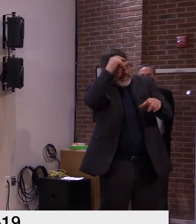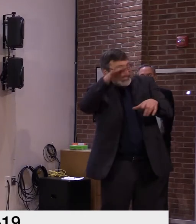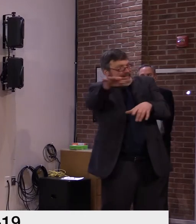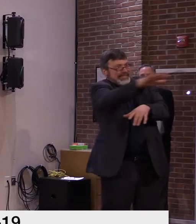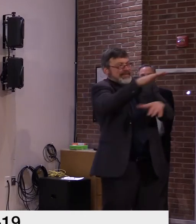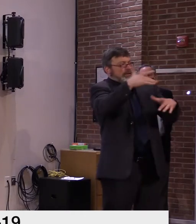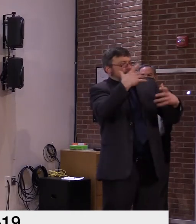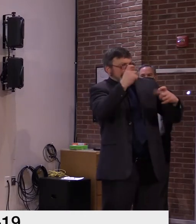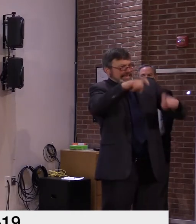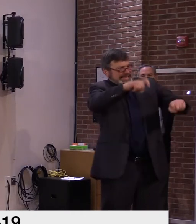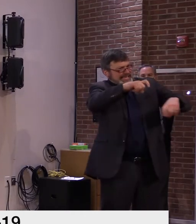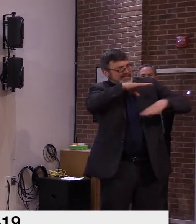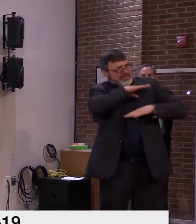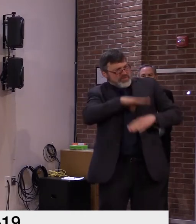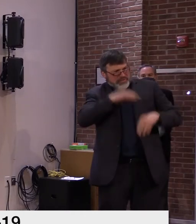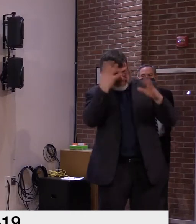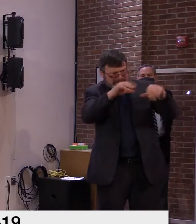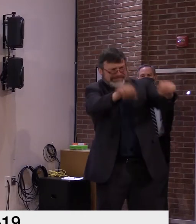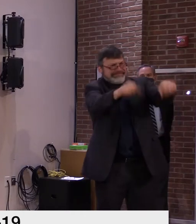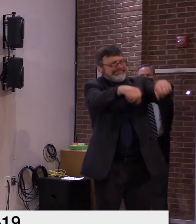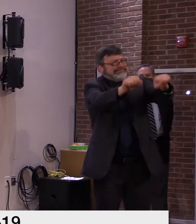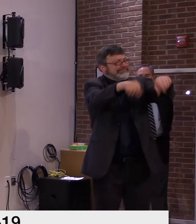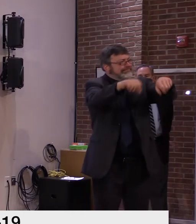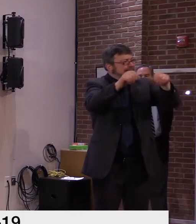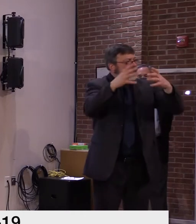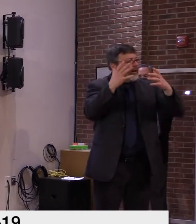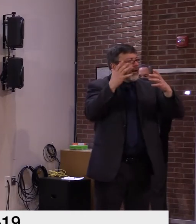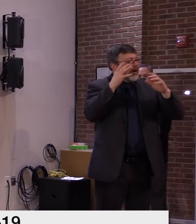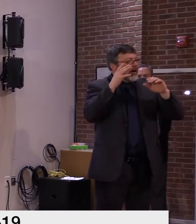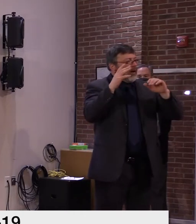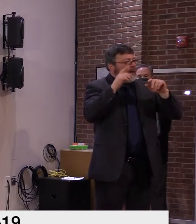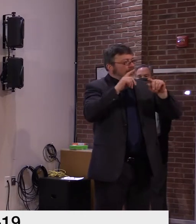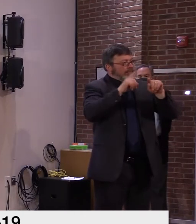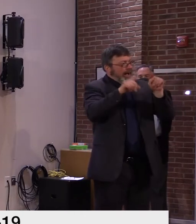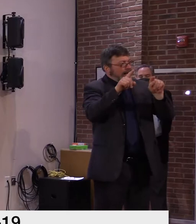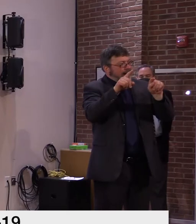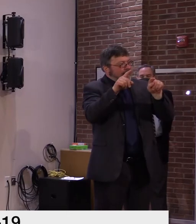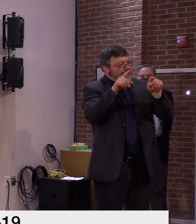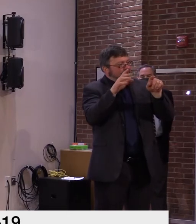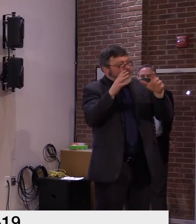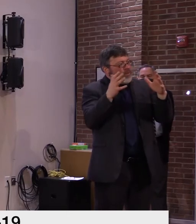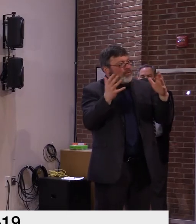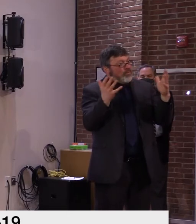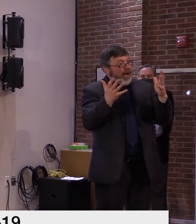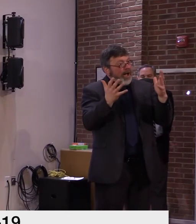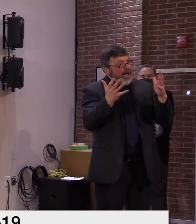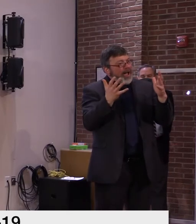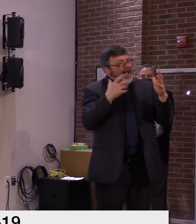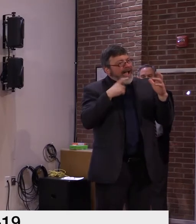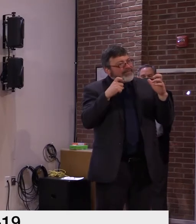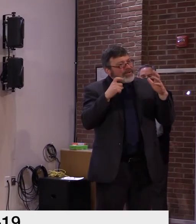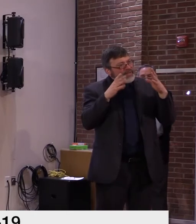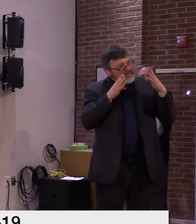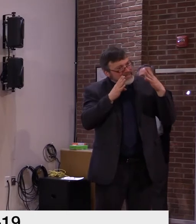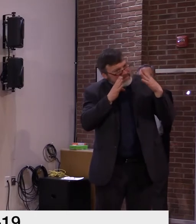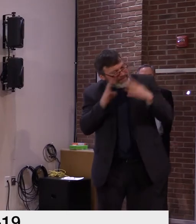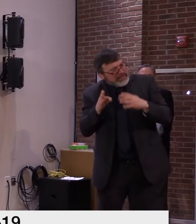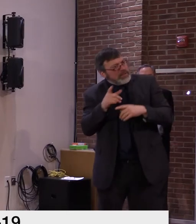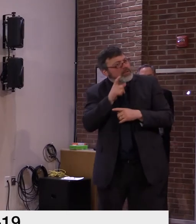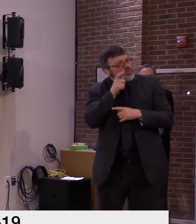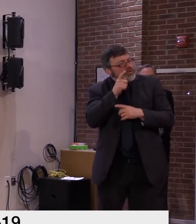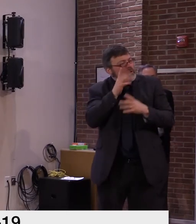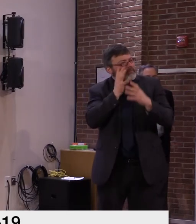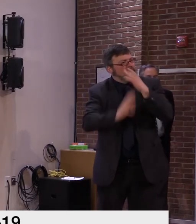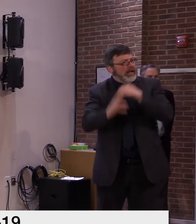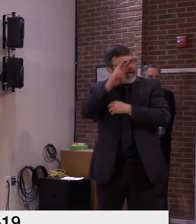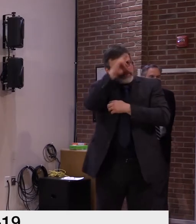we protect the most vulnerable, those 65 and over. We're going to be starting those. We started those in Walgreens